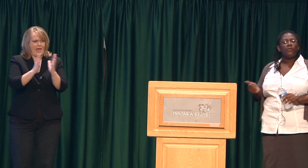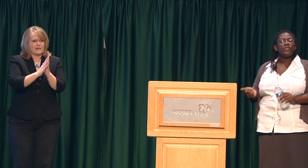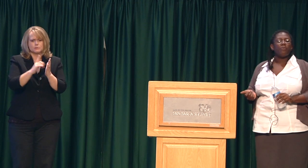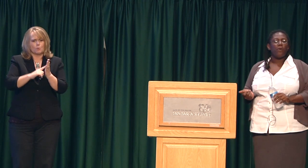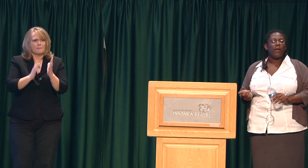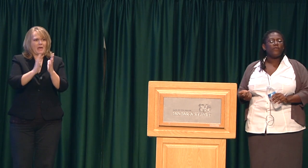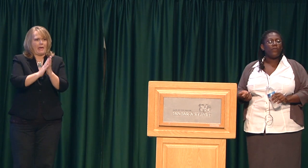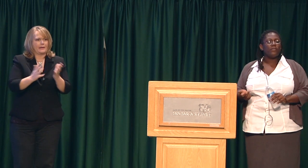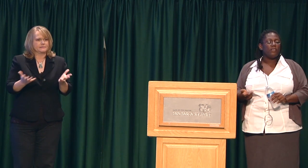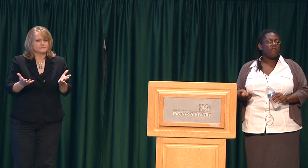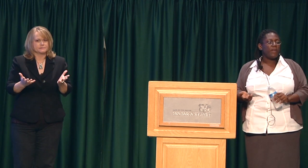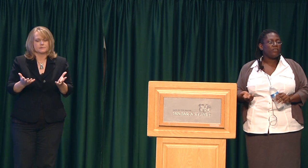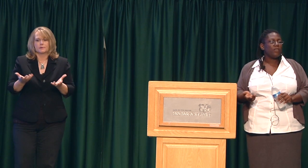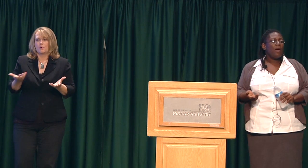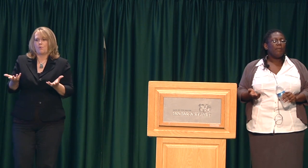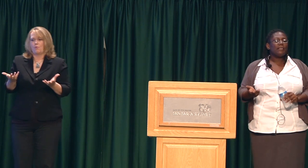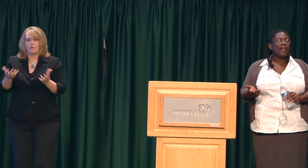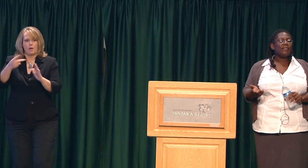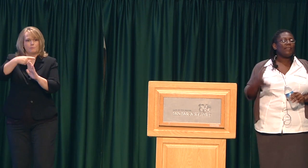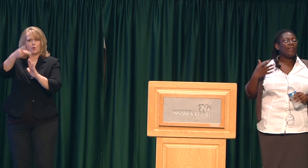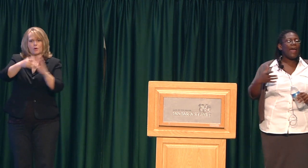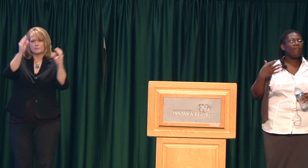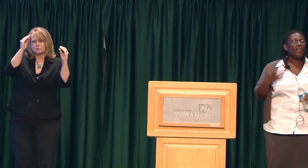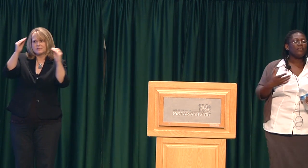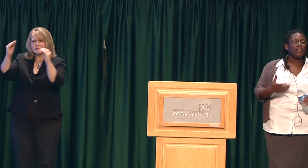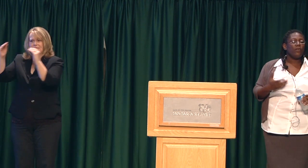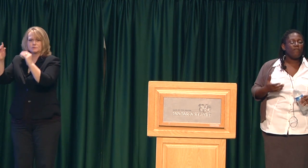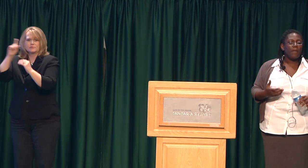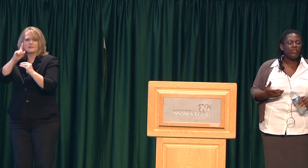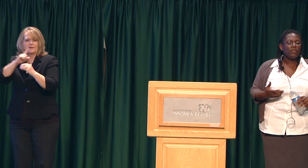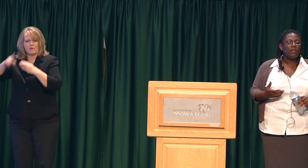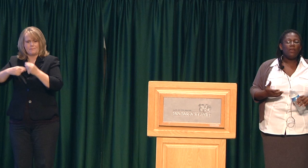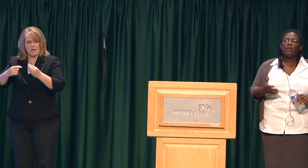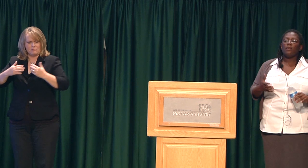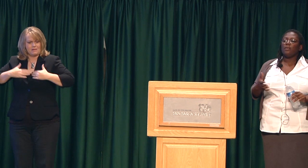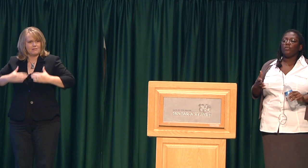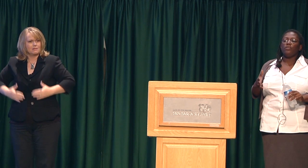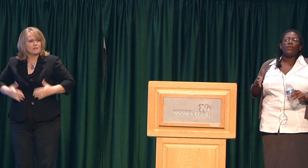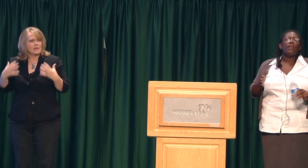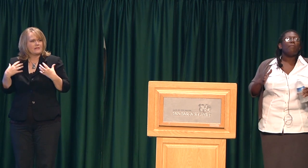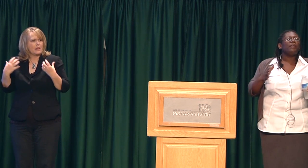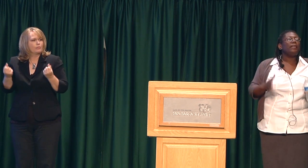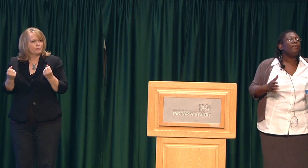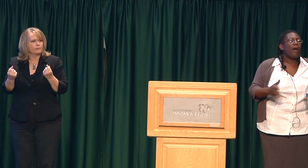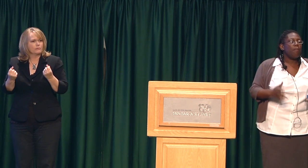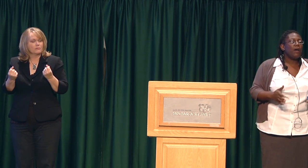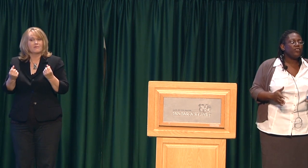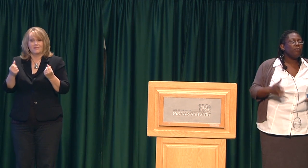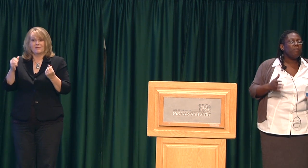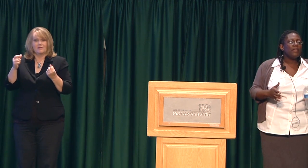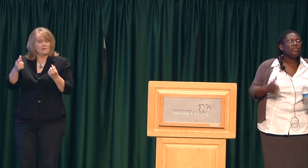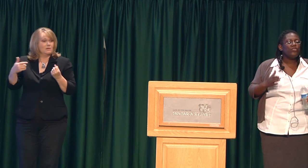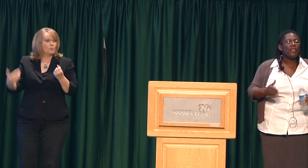health literacy programs for the deaf patients. Because like I said, that lack of incidental information, you cannot believe how